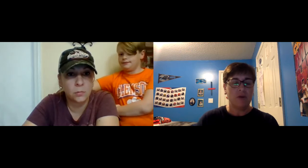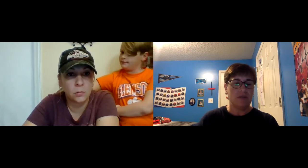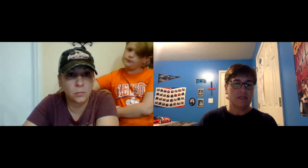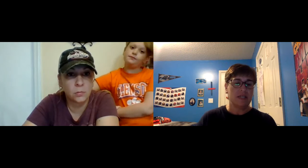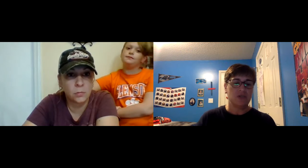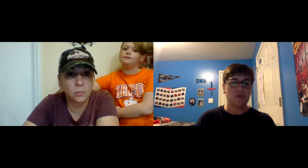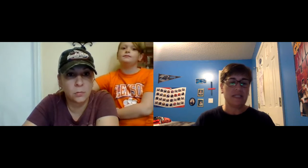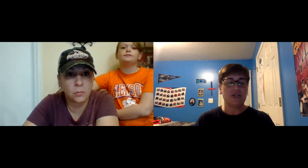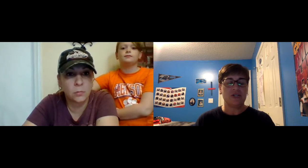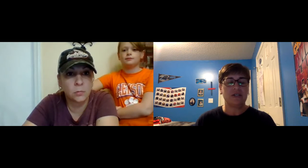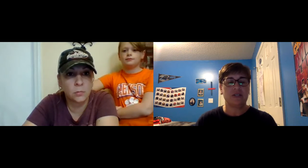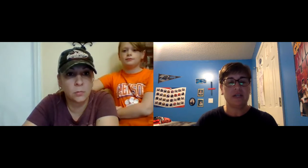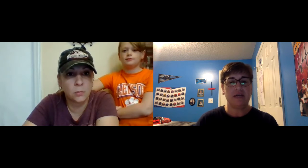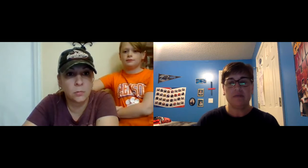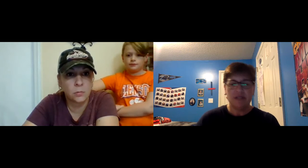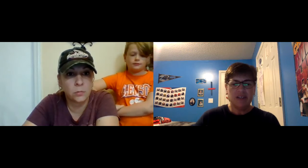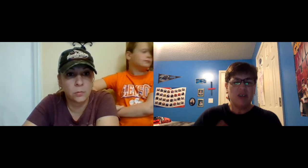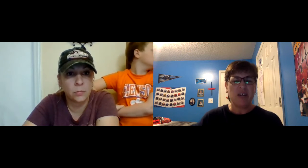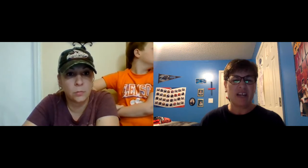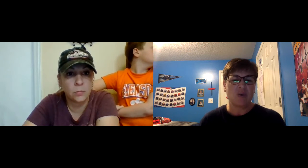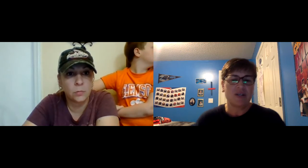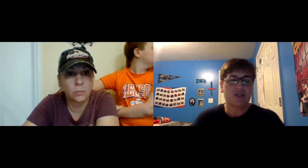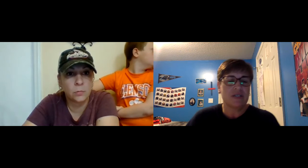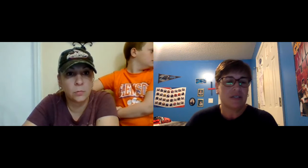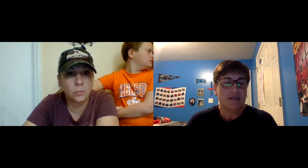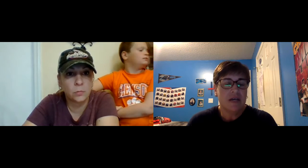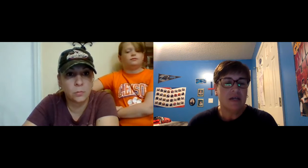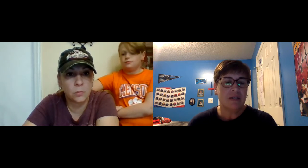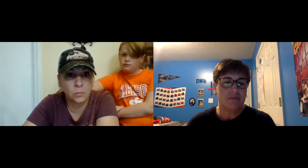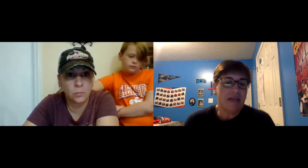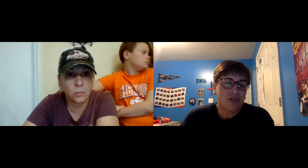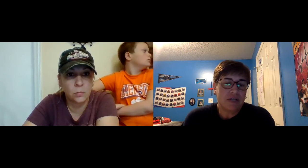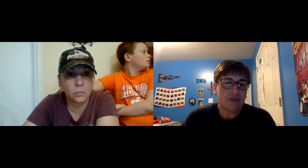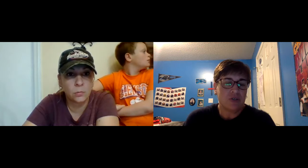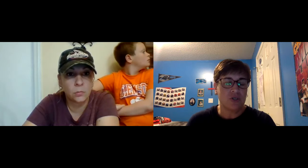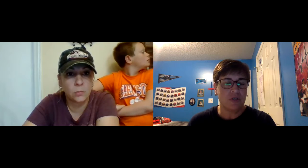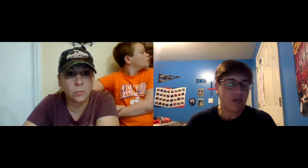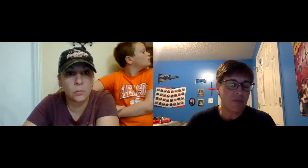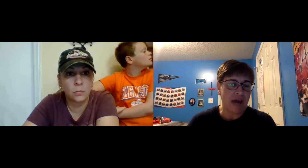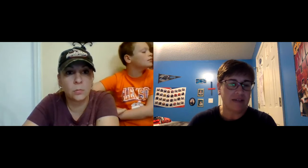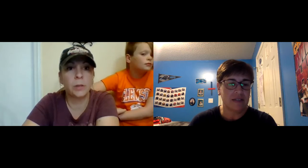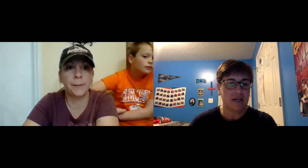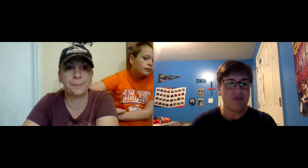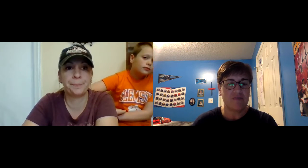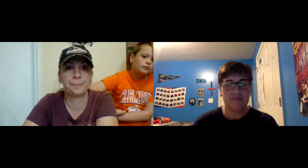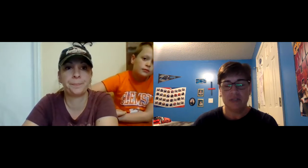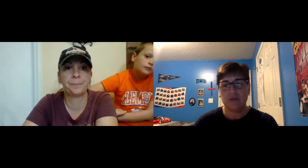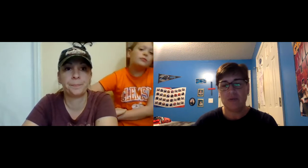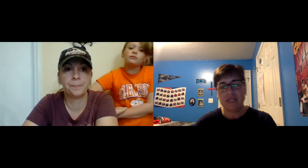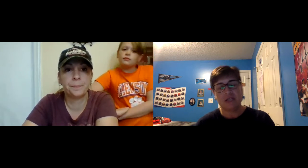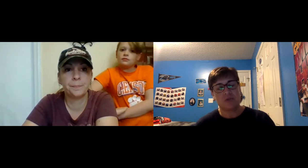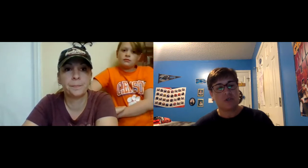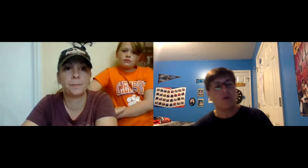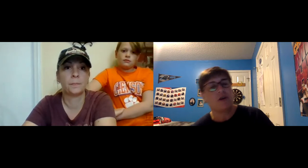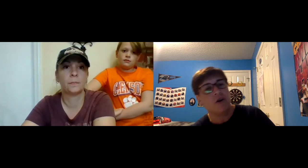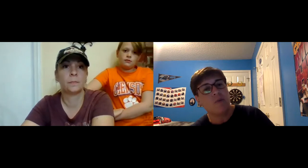over what it was the teacher was teaching, so that he, could ask questions and make sure he understood, and we could practice stuff, when